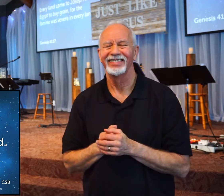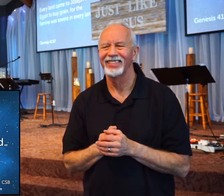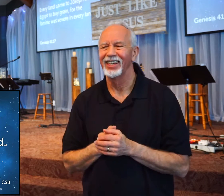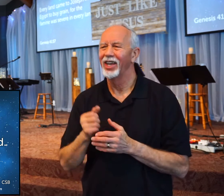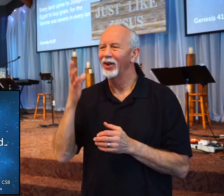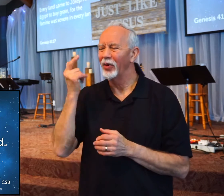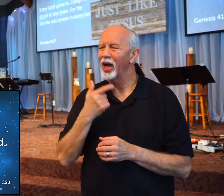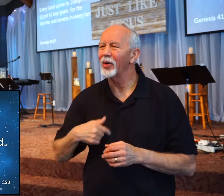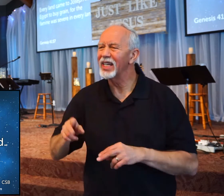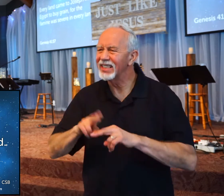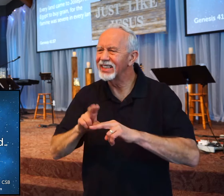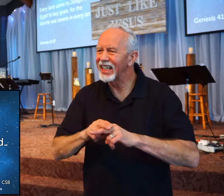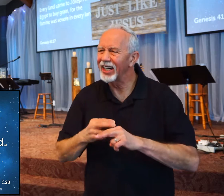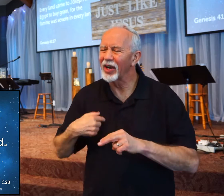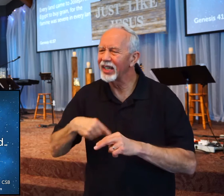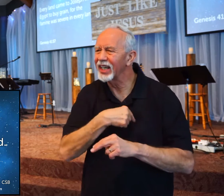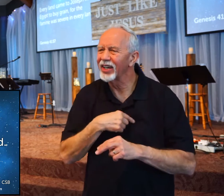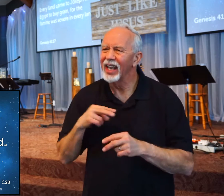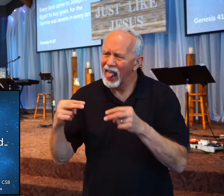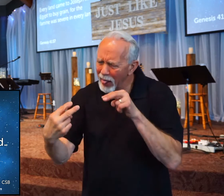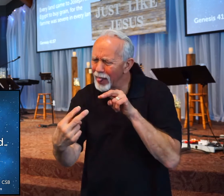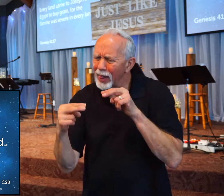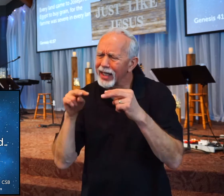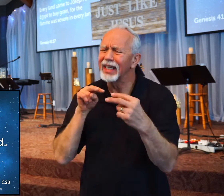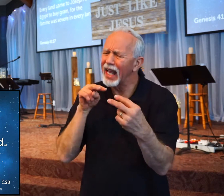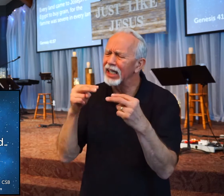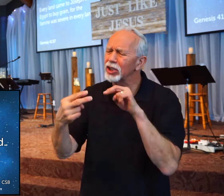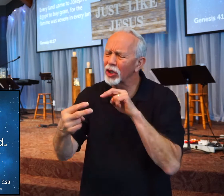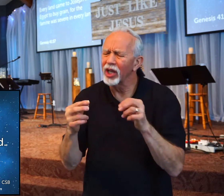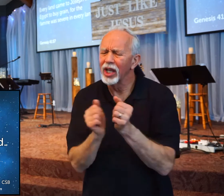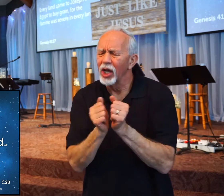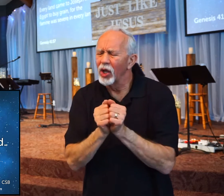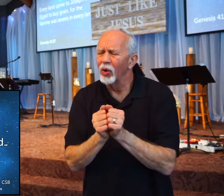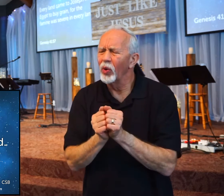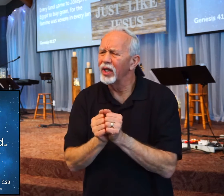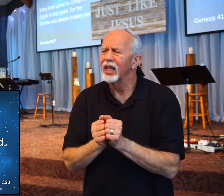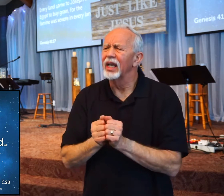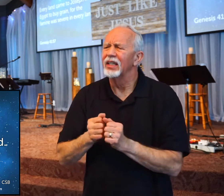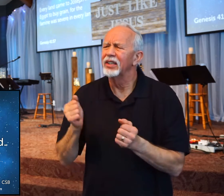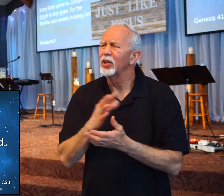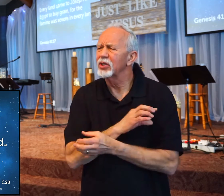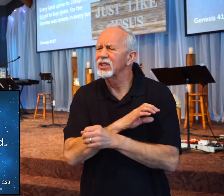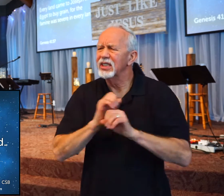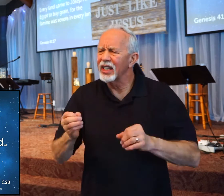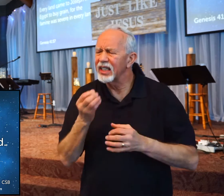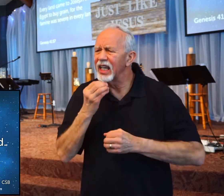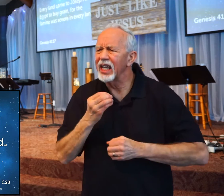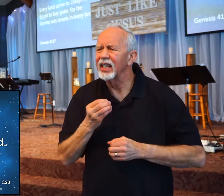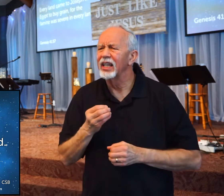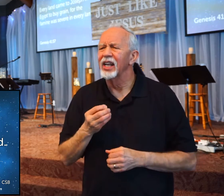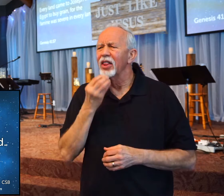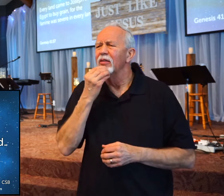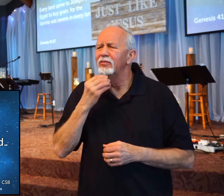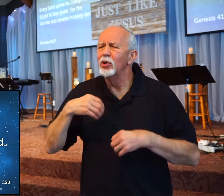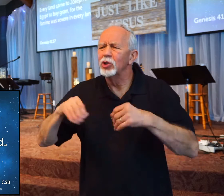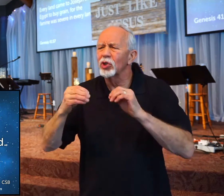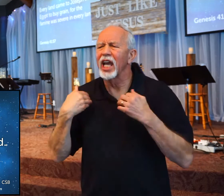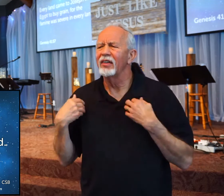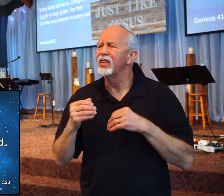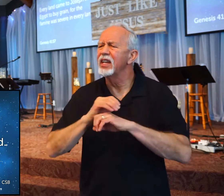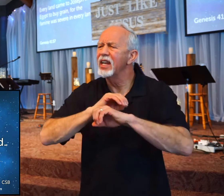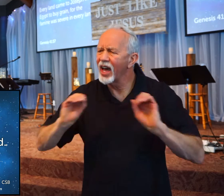Why are we sitting around here looking at each other when our pantries are bare, when the grocery stores have nothing on the